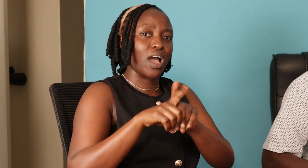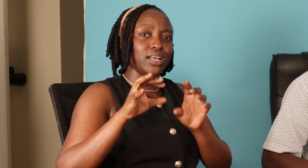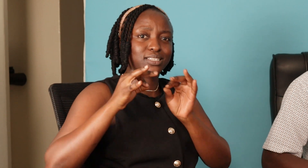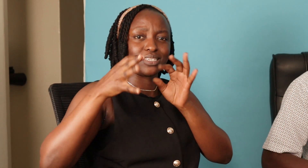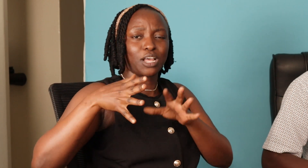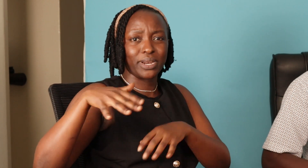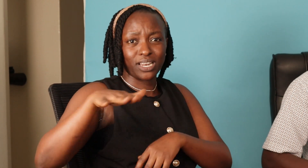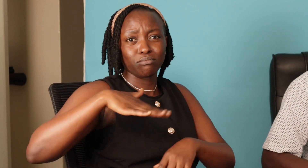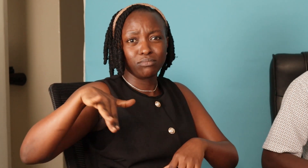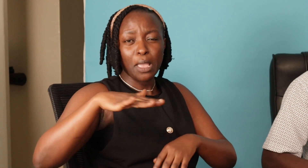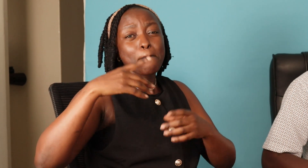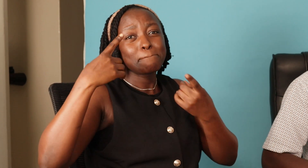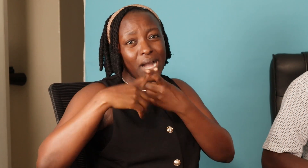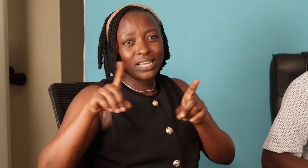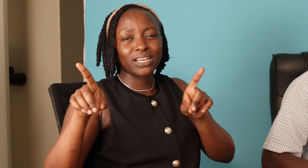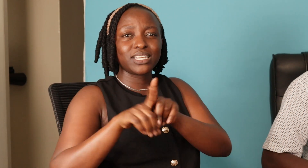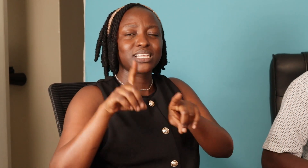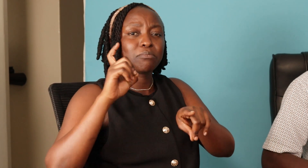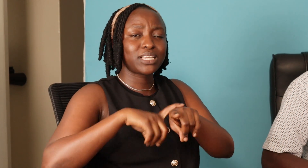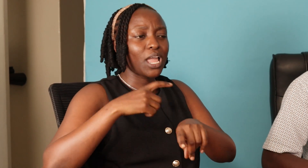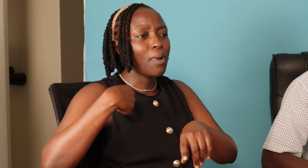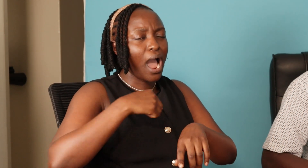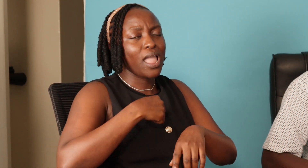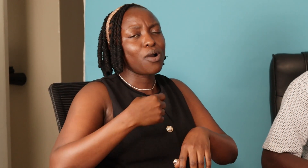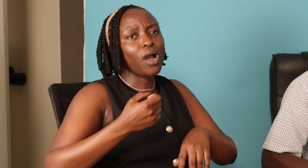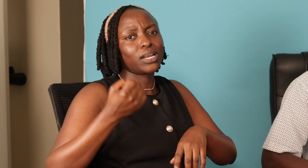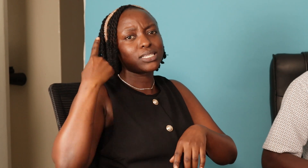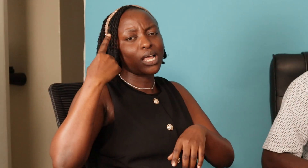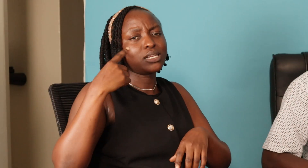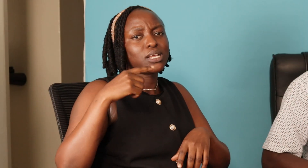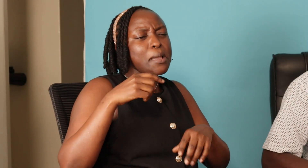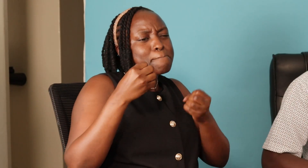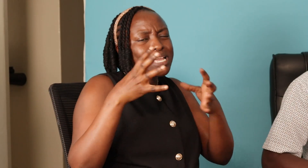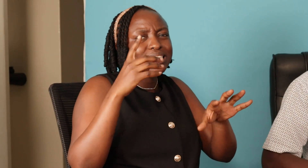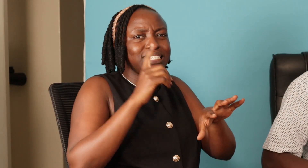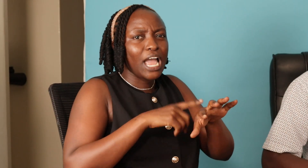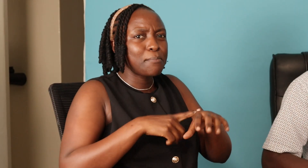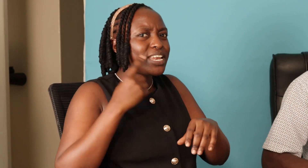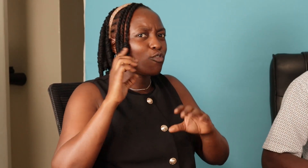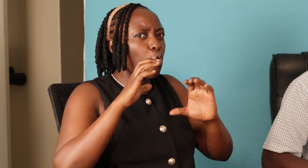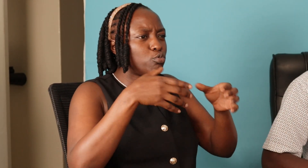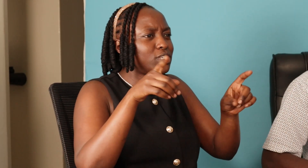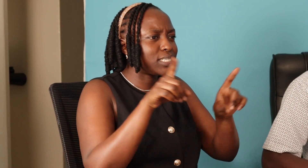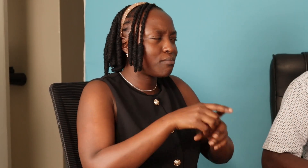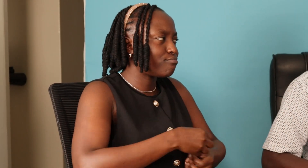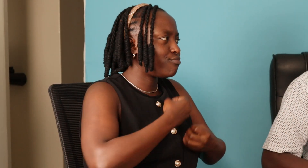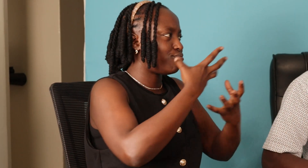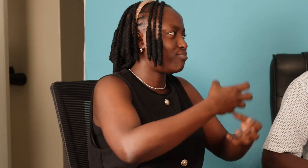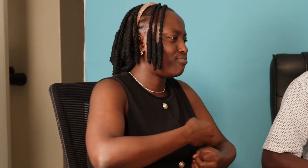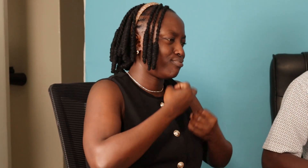the sign language interpretation community and what we need as sign language interpreters. But we also understand that many times the deaf